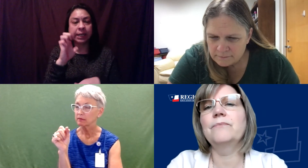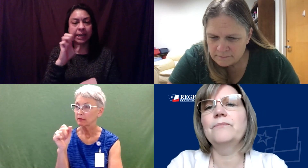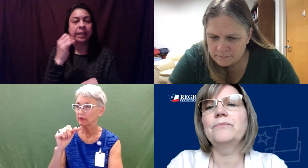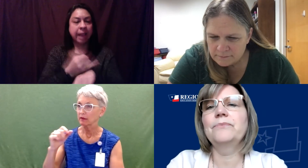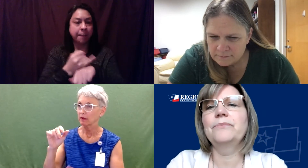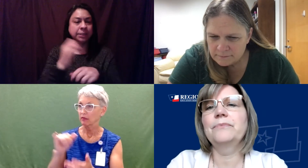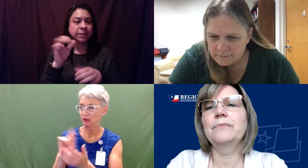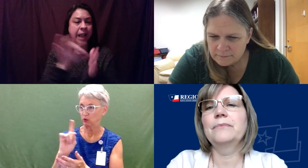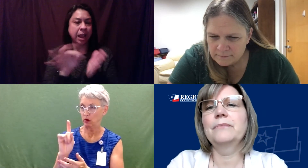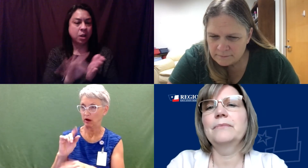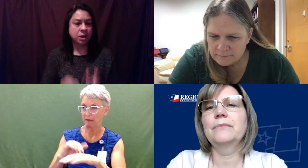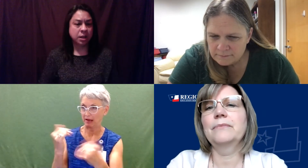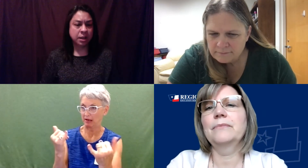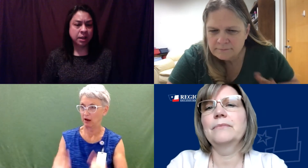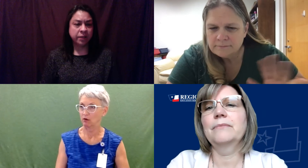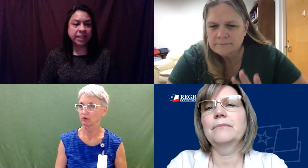account.